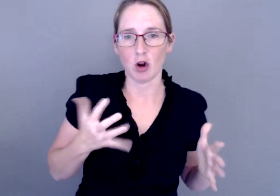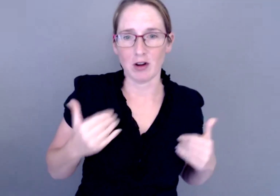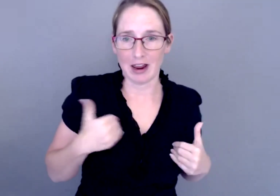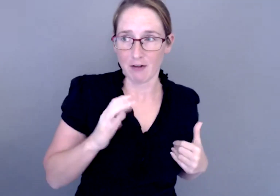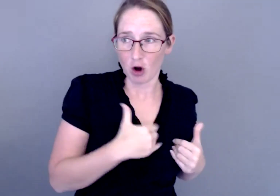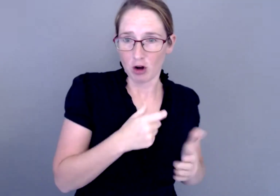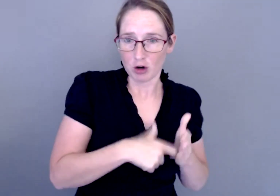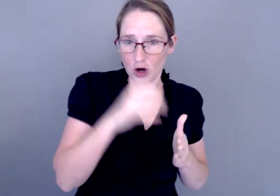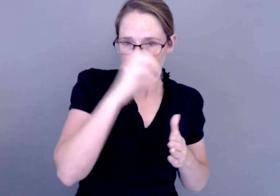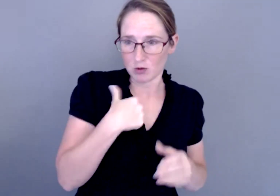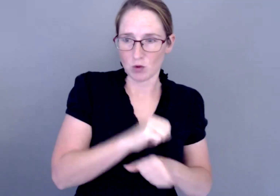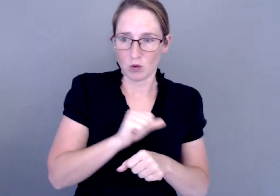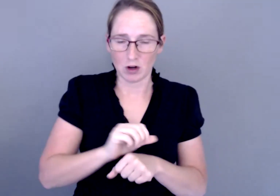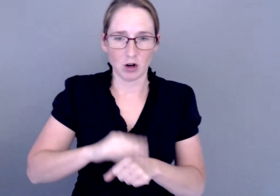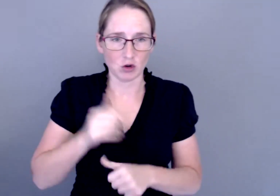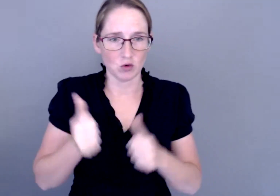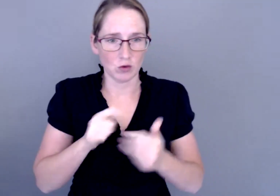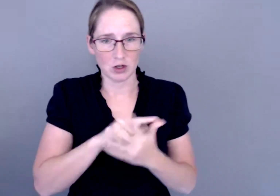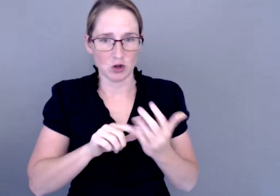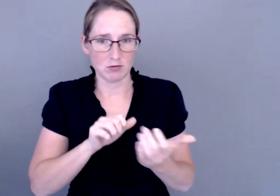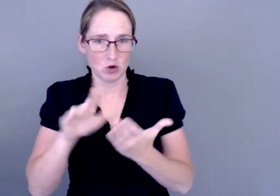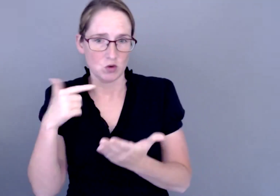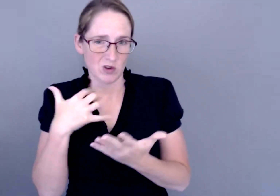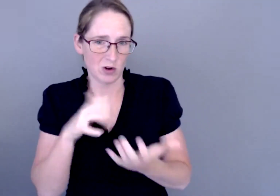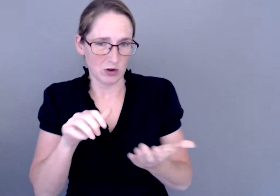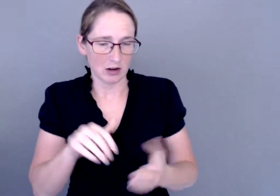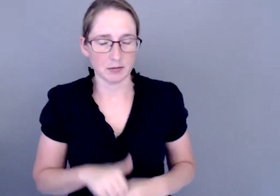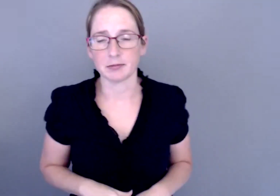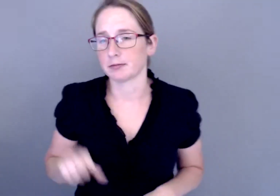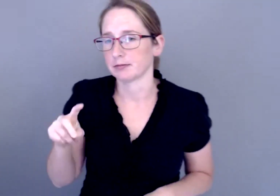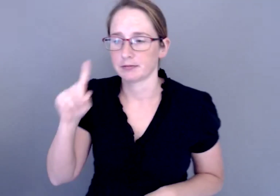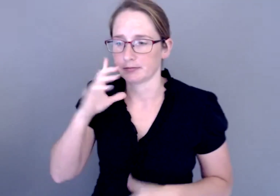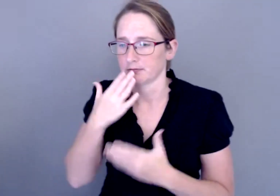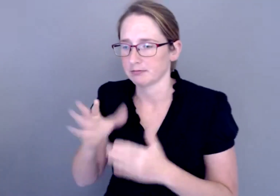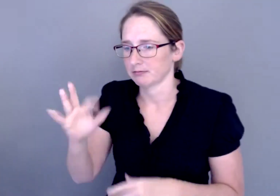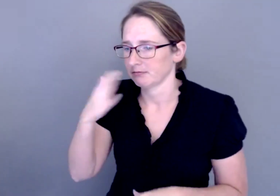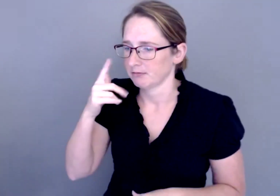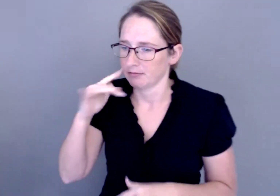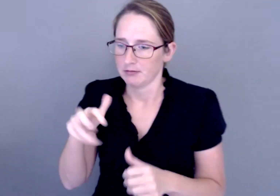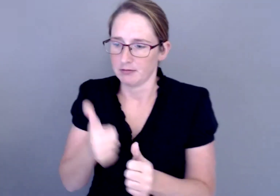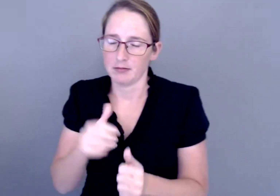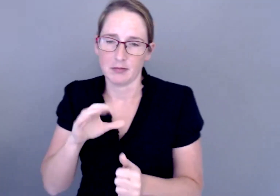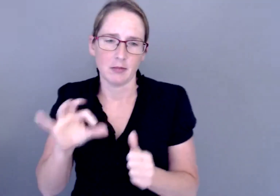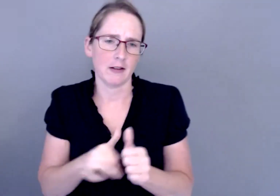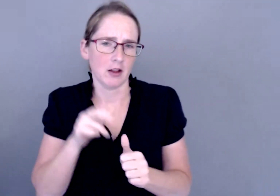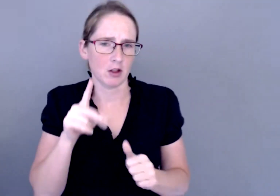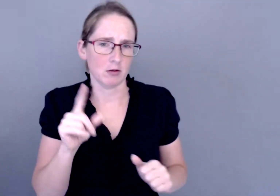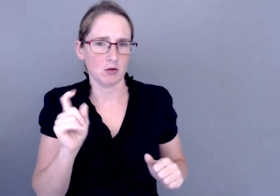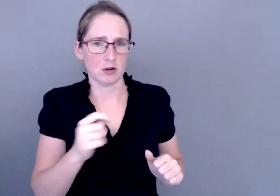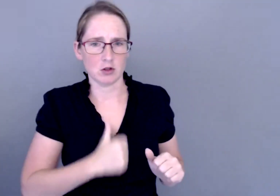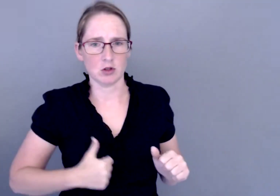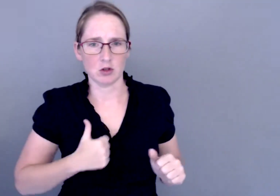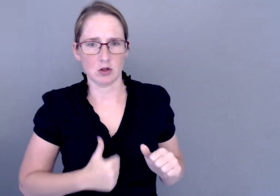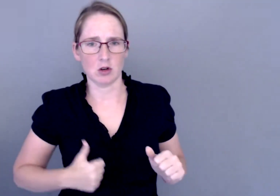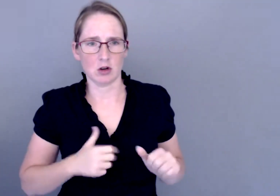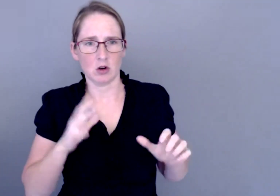we're working with them on which approach we want to take. Okay, that sounds good. Thanks for the update. And then just You're a welcome. follow-up question. I'm sorry Sure. if I hope